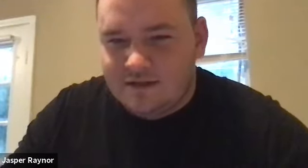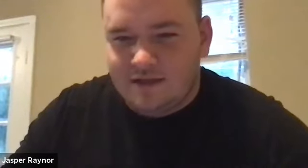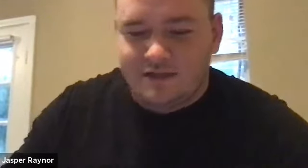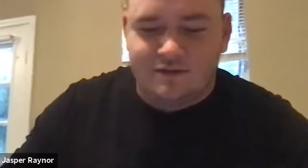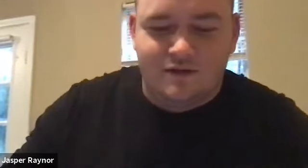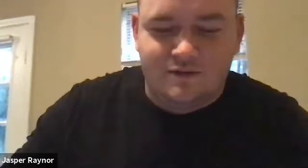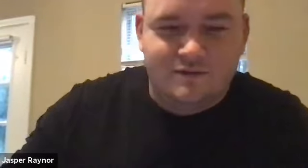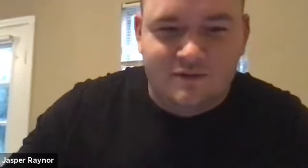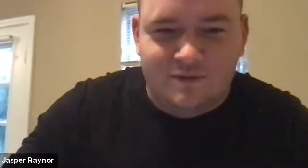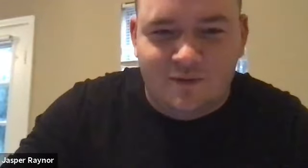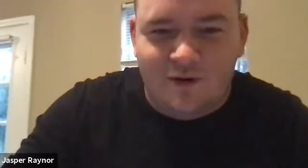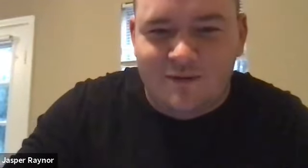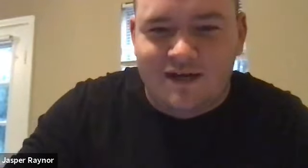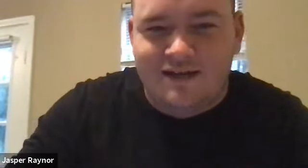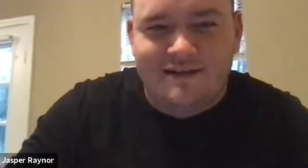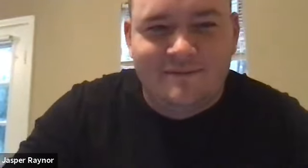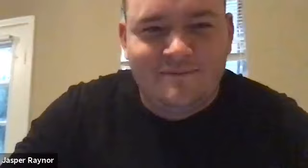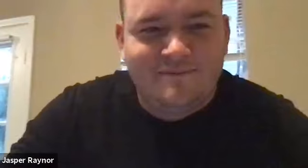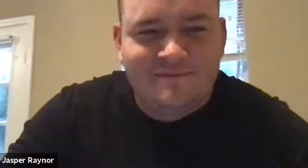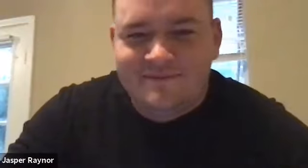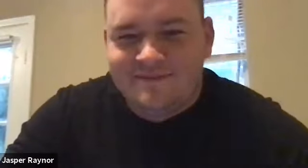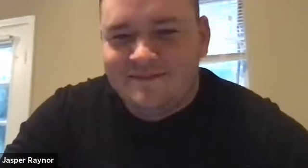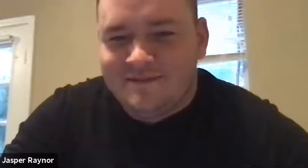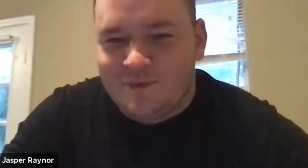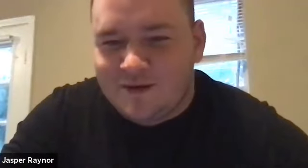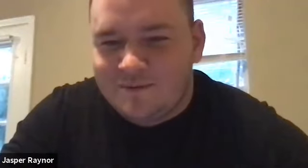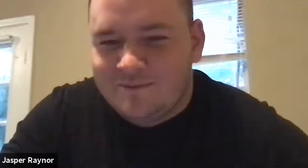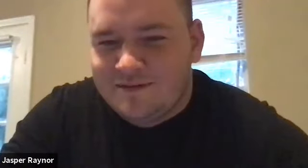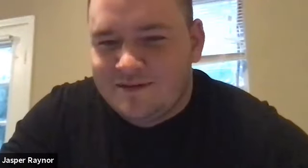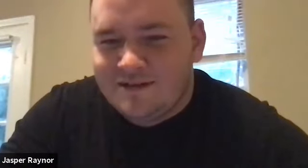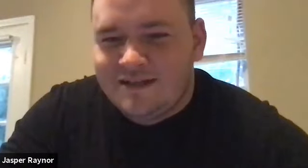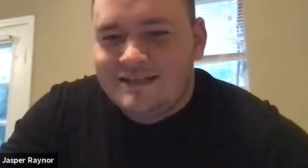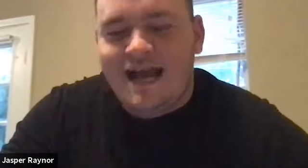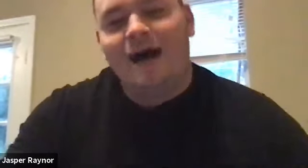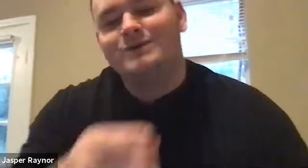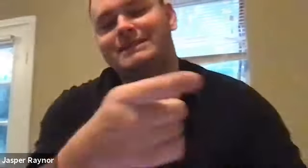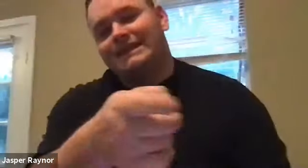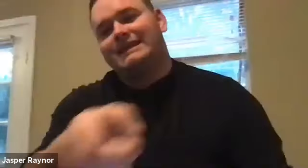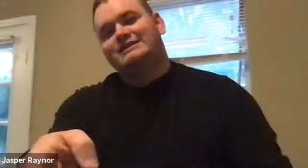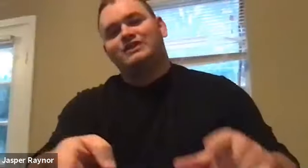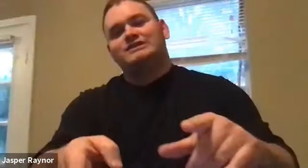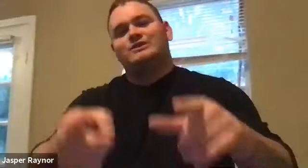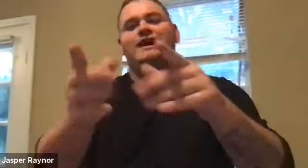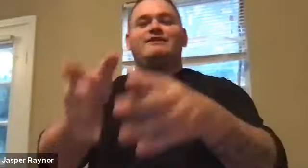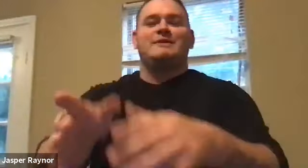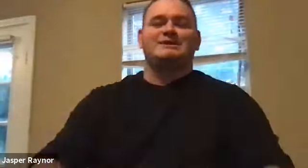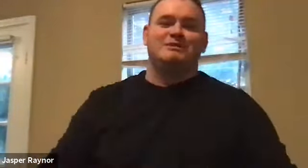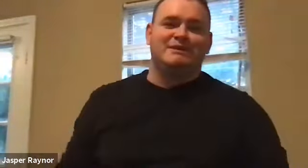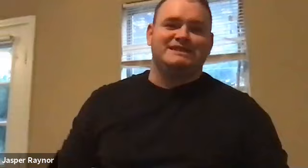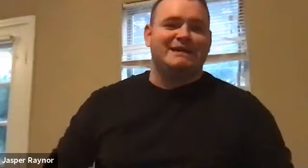I don't know who you are, but hi. Hello. Yeah, I was thinking this, Crystal, everybody should be able to type